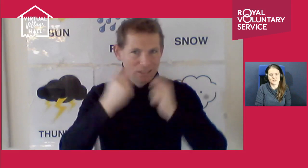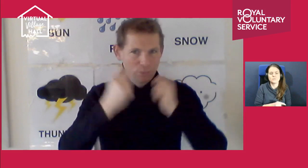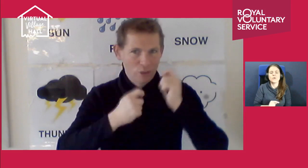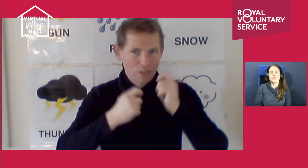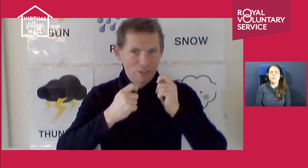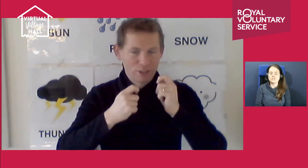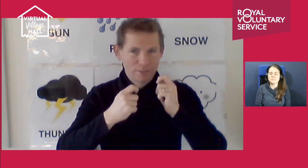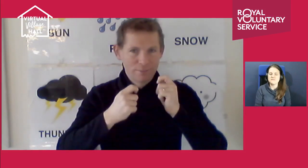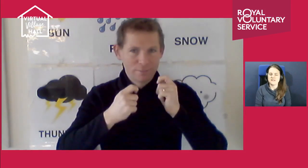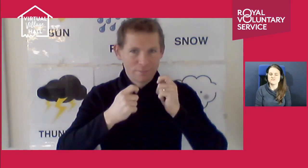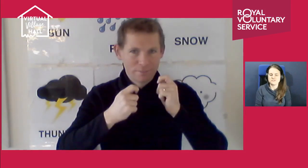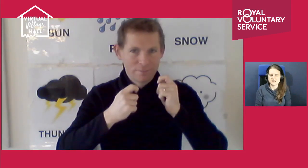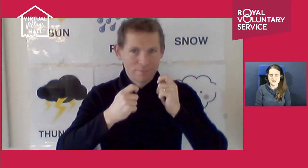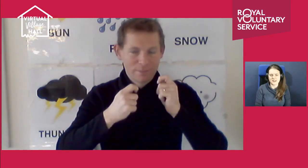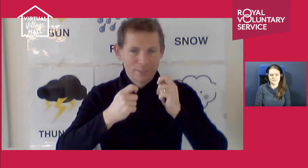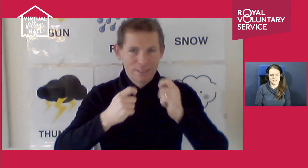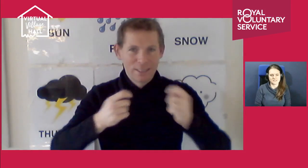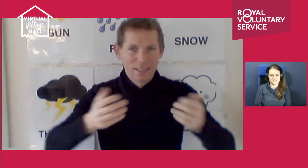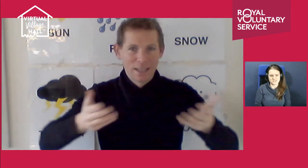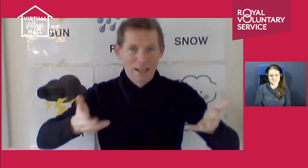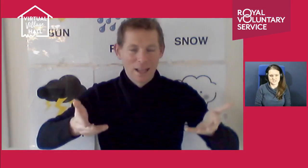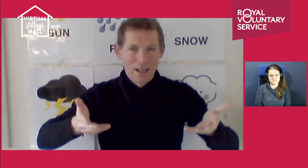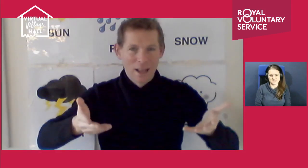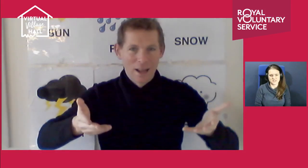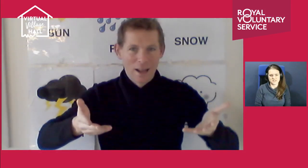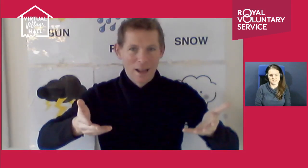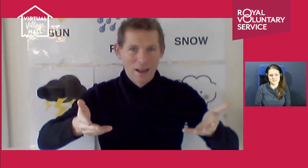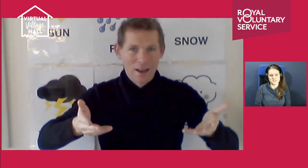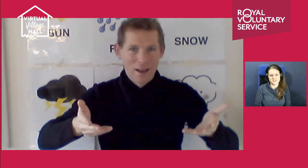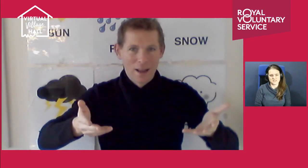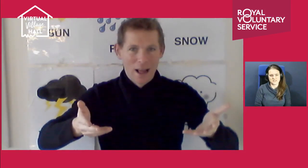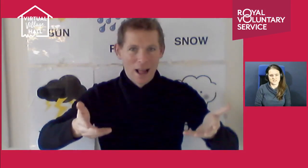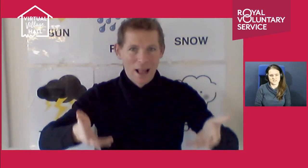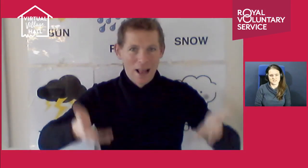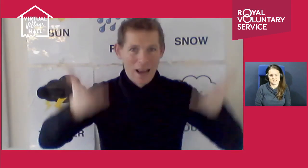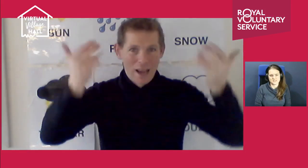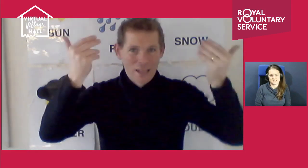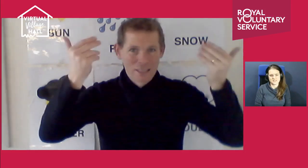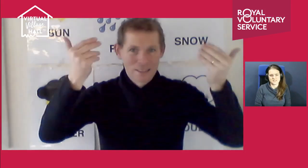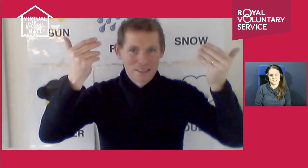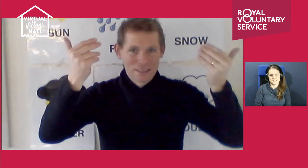plain. So watch my face really carefully as I do this now. Ready?